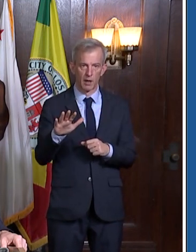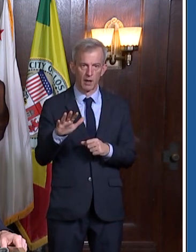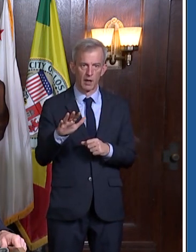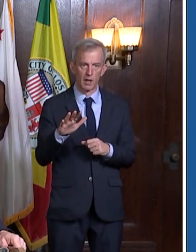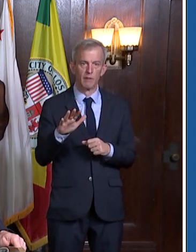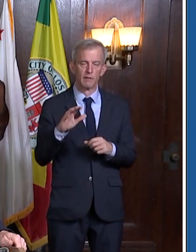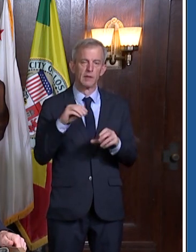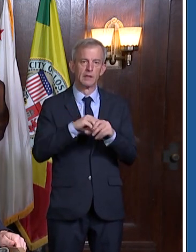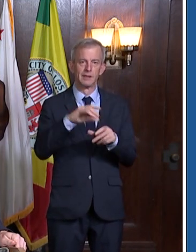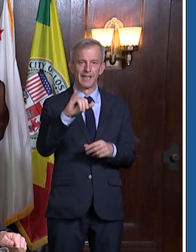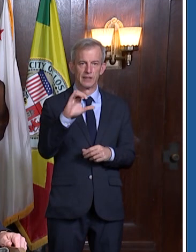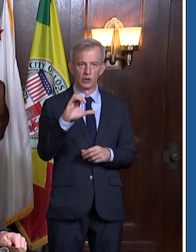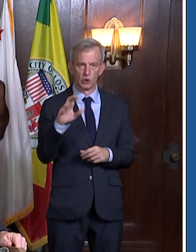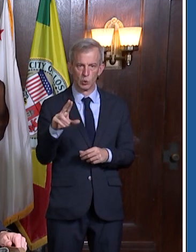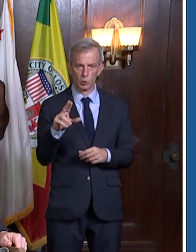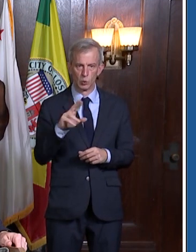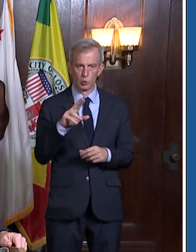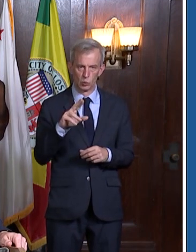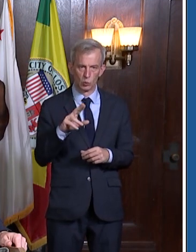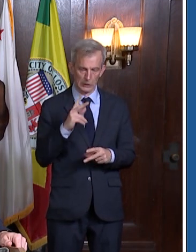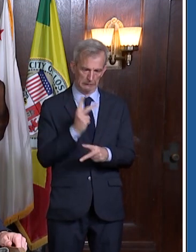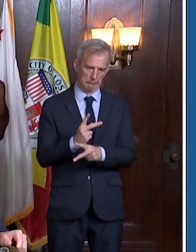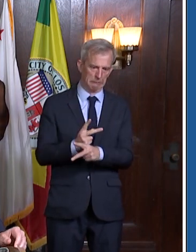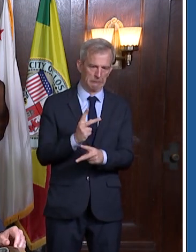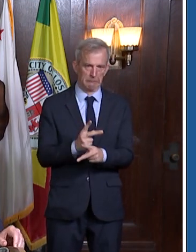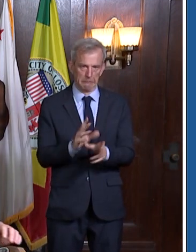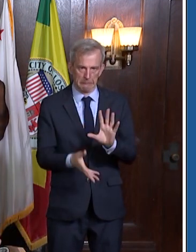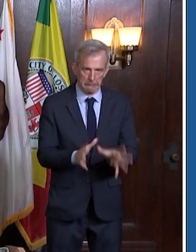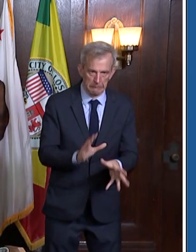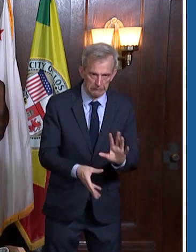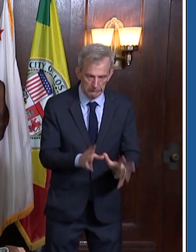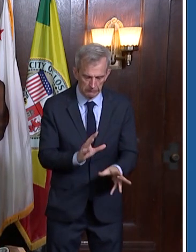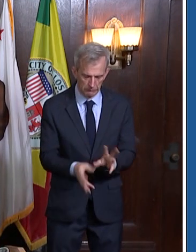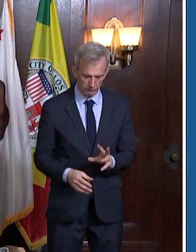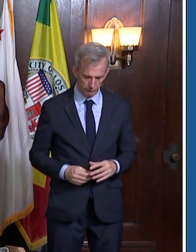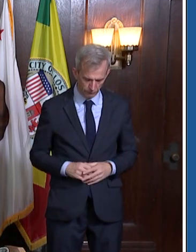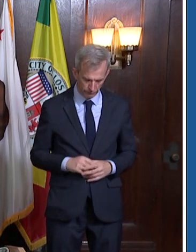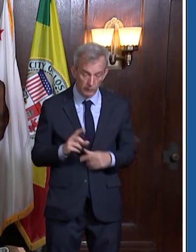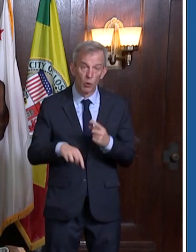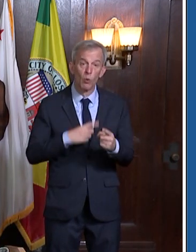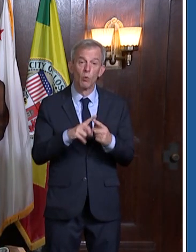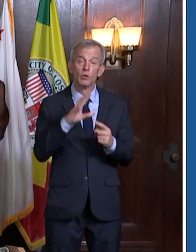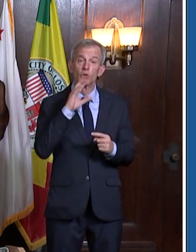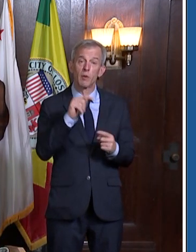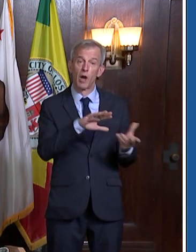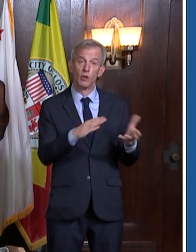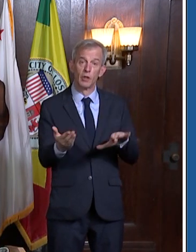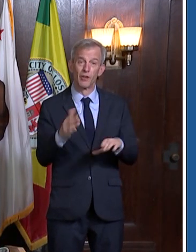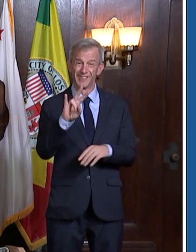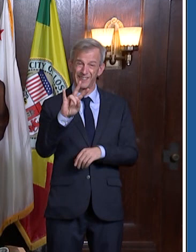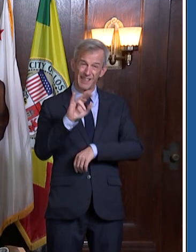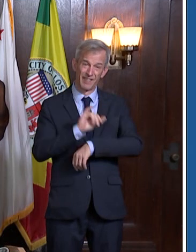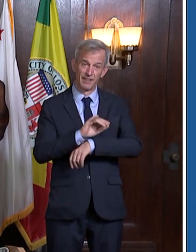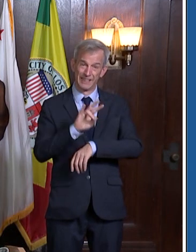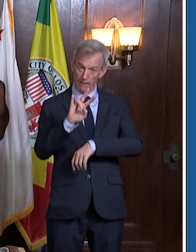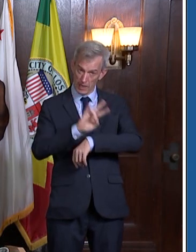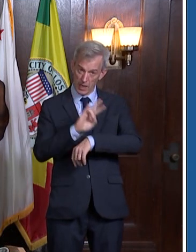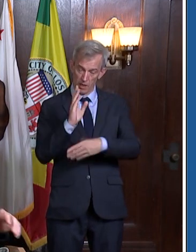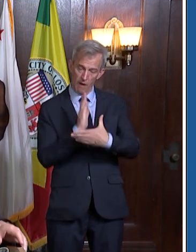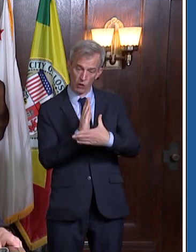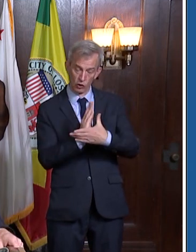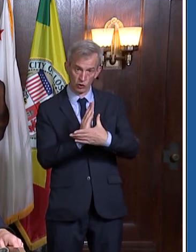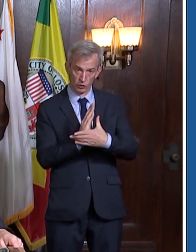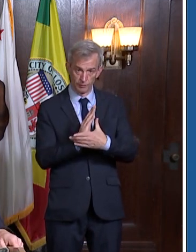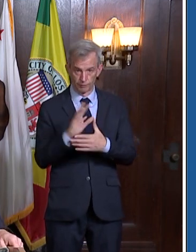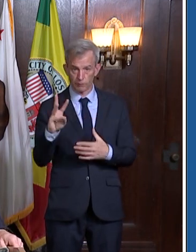in intensive care units. When it comes to deaths, the 7-day average in the city of Los Angeles is 6, in the